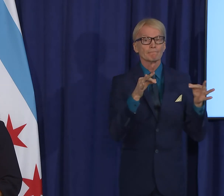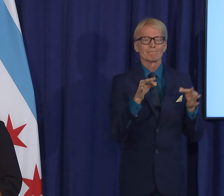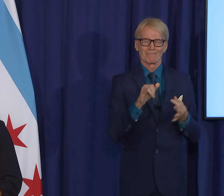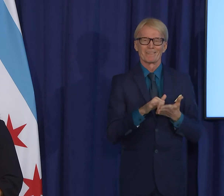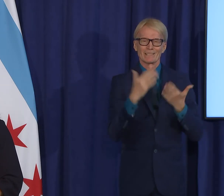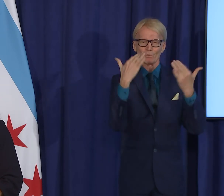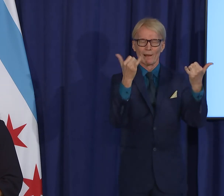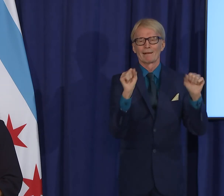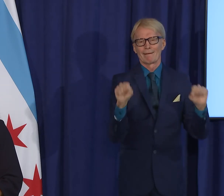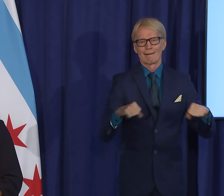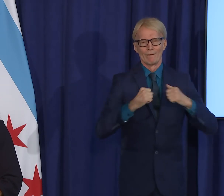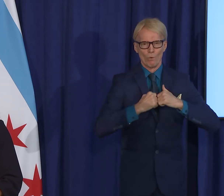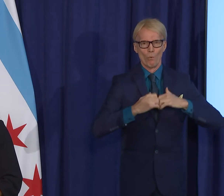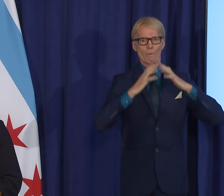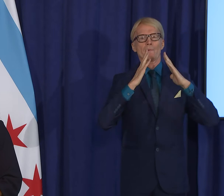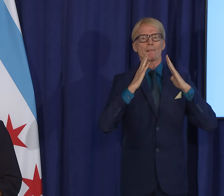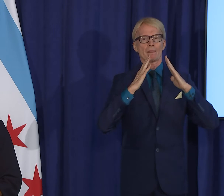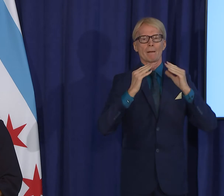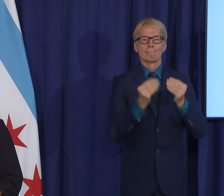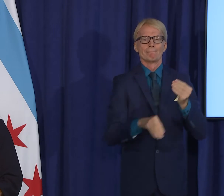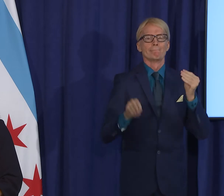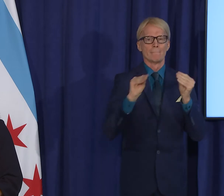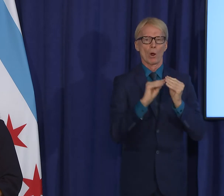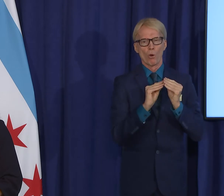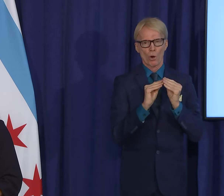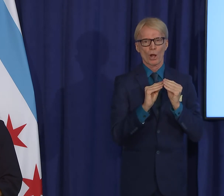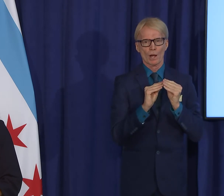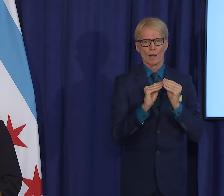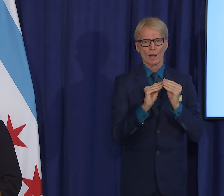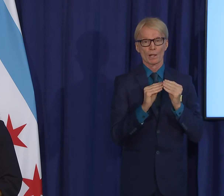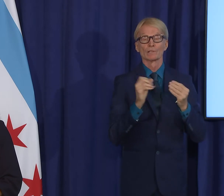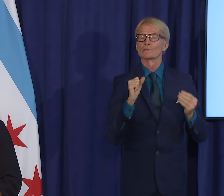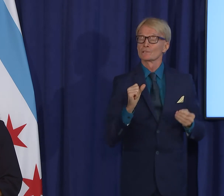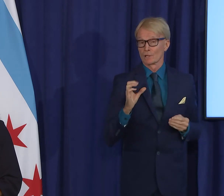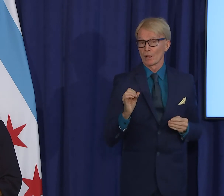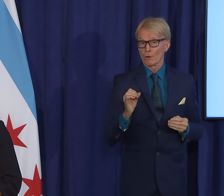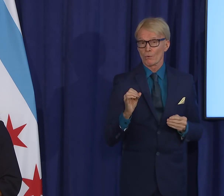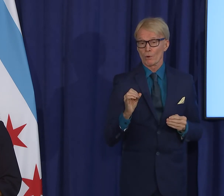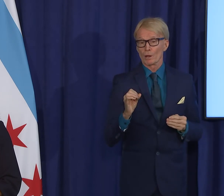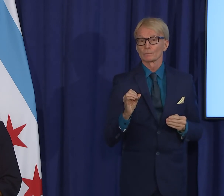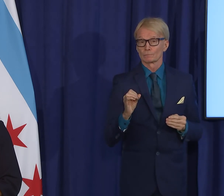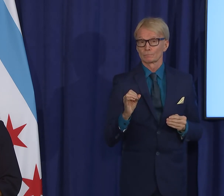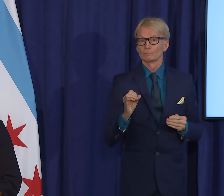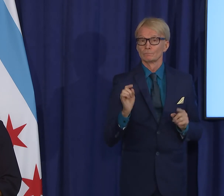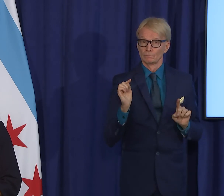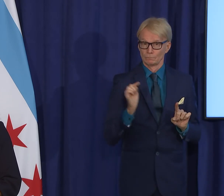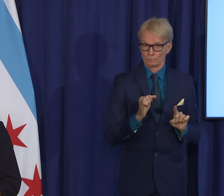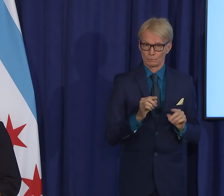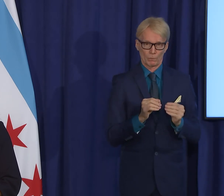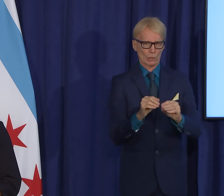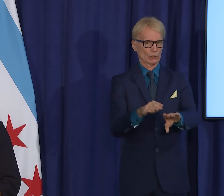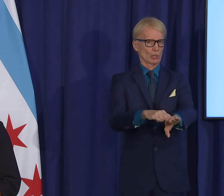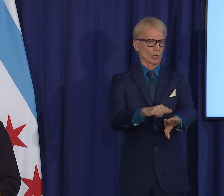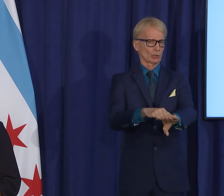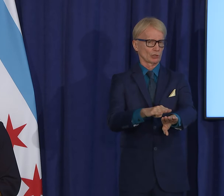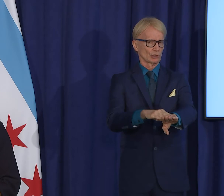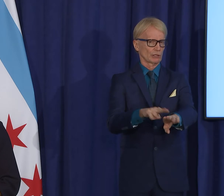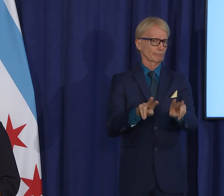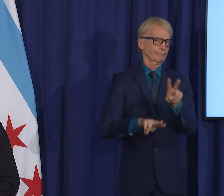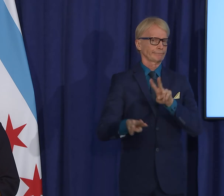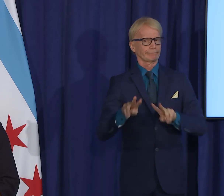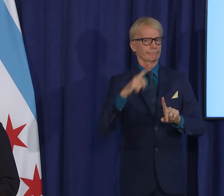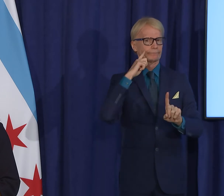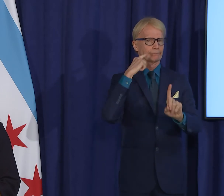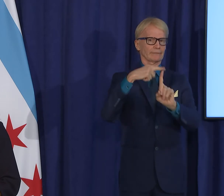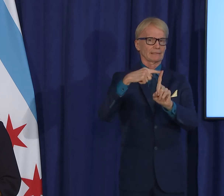to reopen even more. And so we remain very cautiously optimistic that we